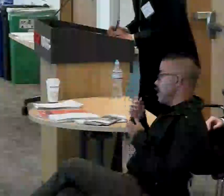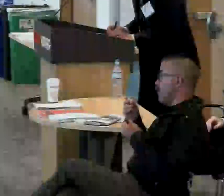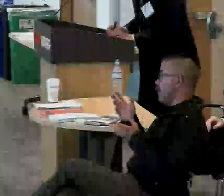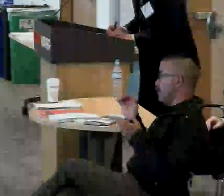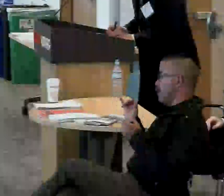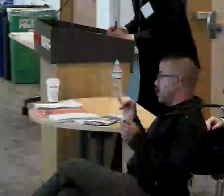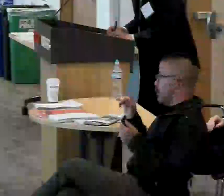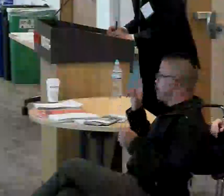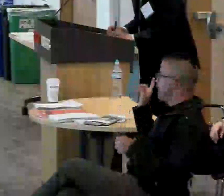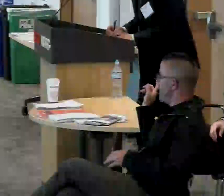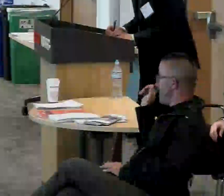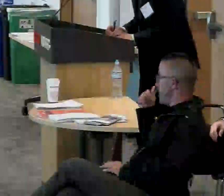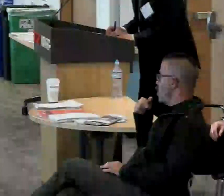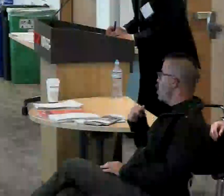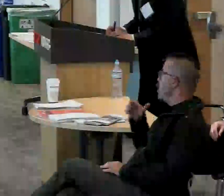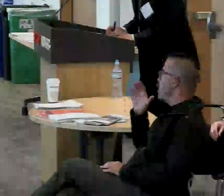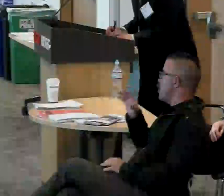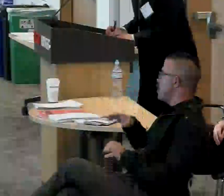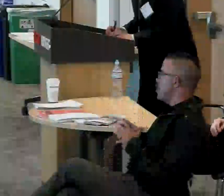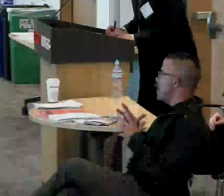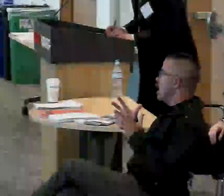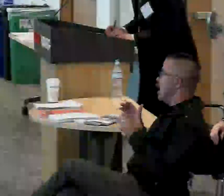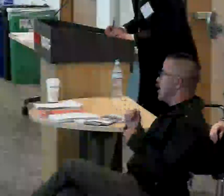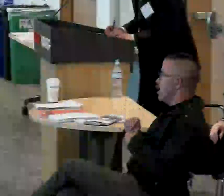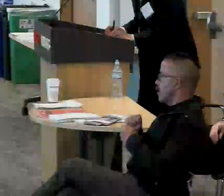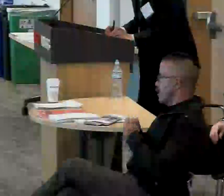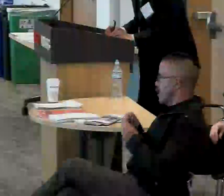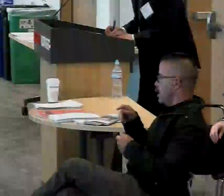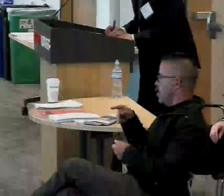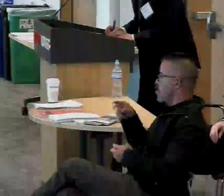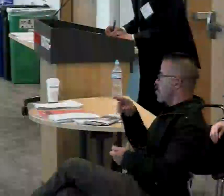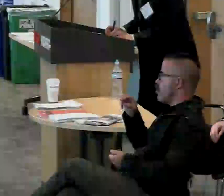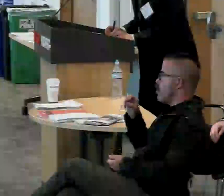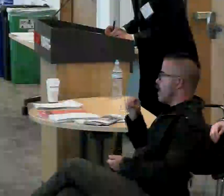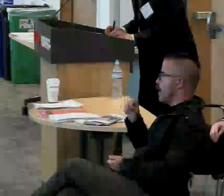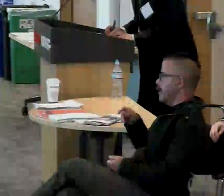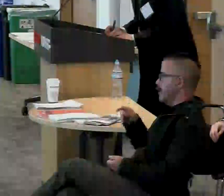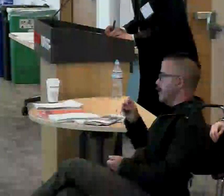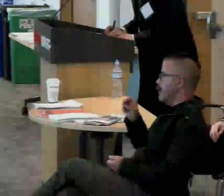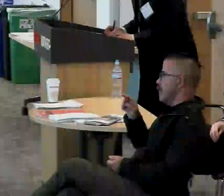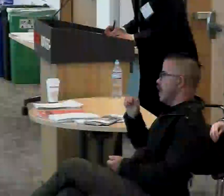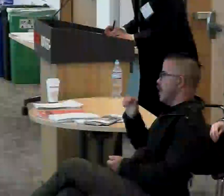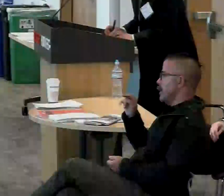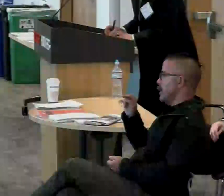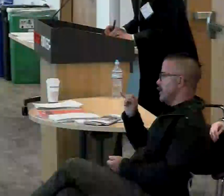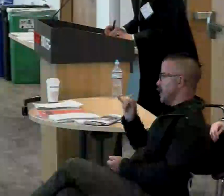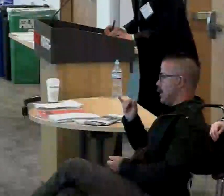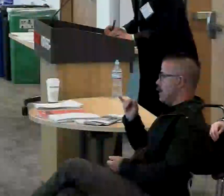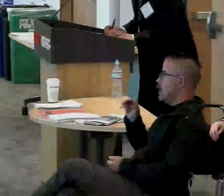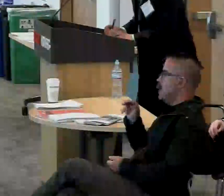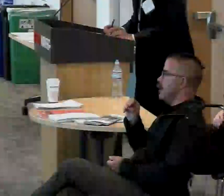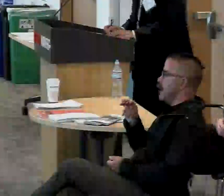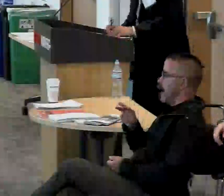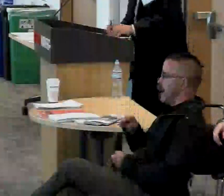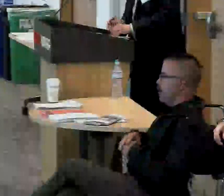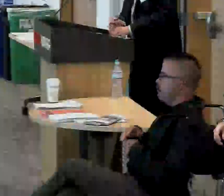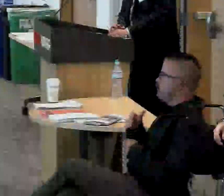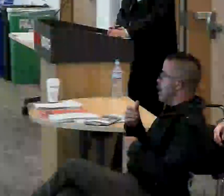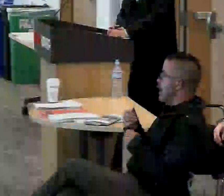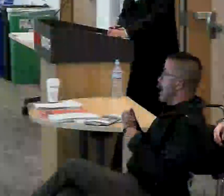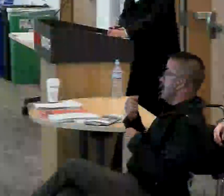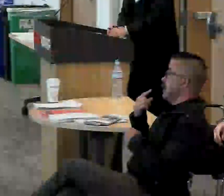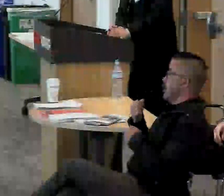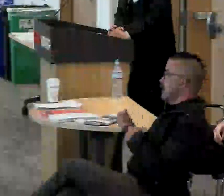That's great. Yeah, we do a lot of work with Prosperity Now. And actually last year and next year, we're helping make their big conference